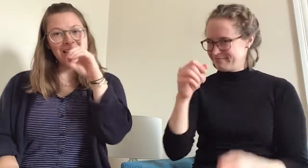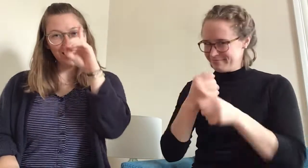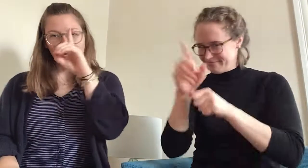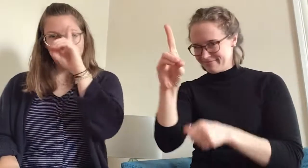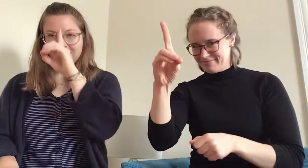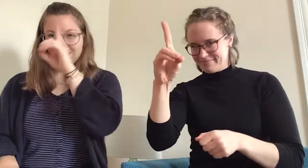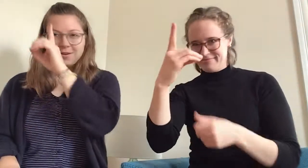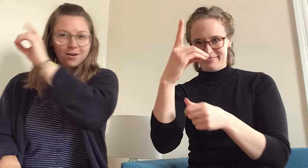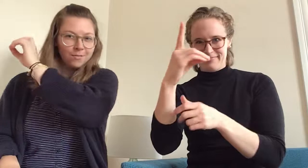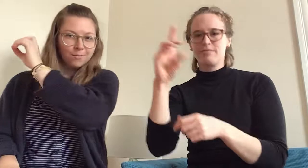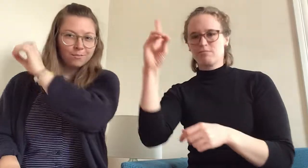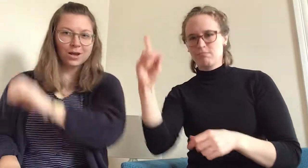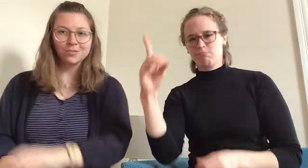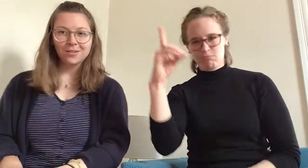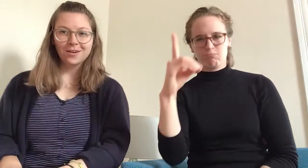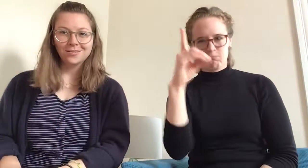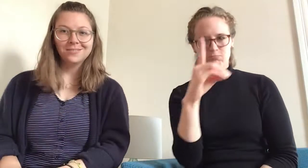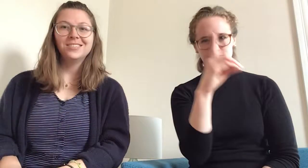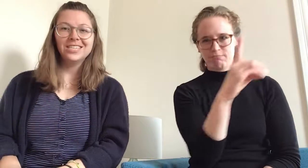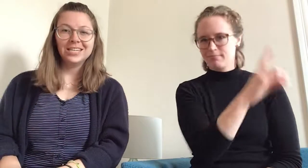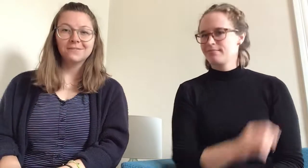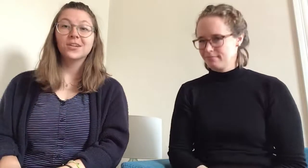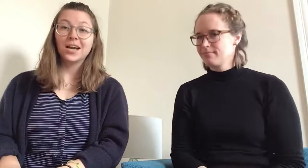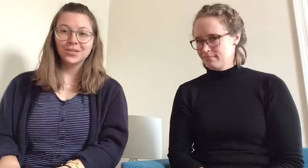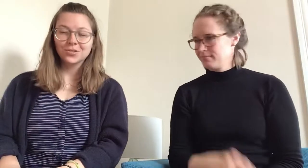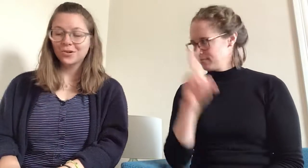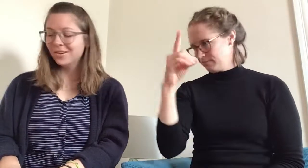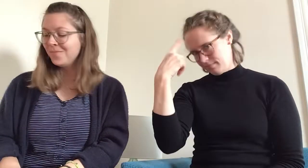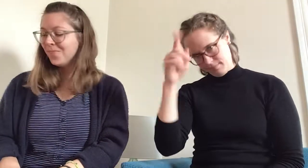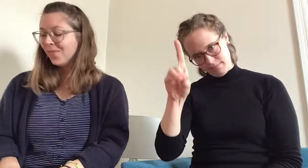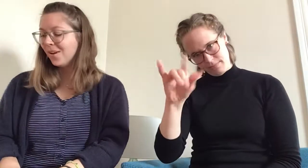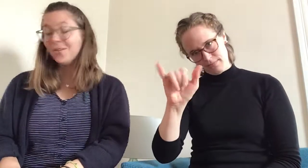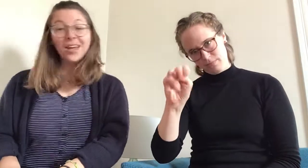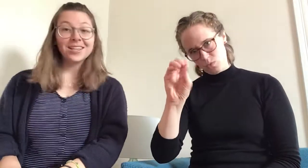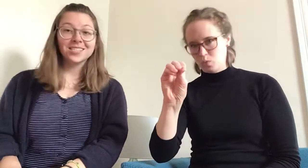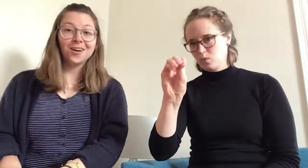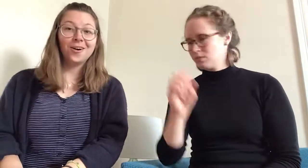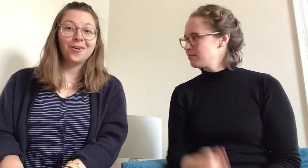make a D and you have it pounce along. D for dinosaur.